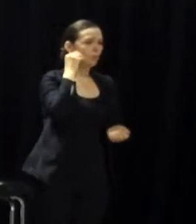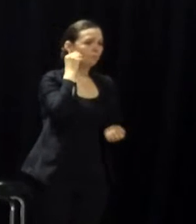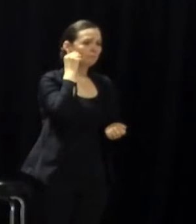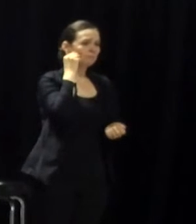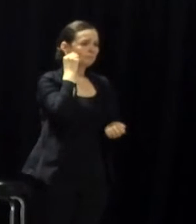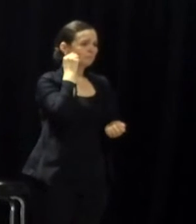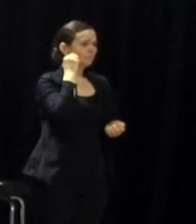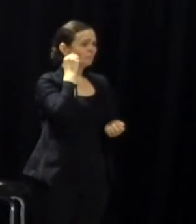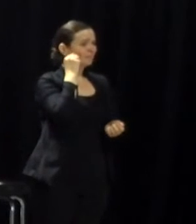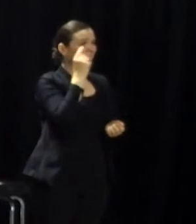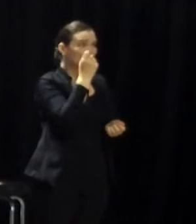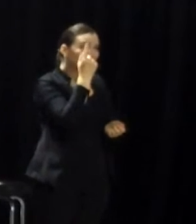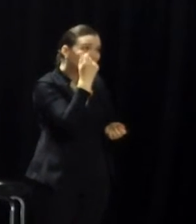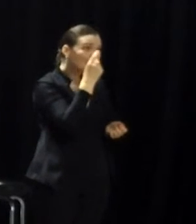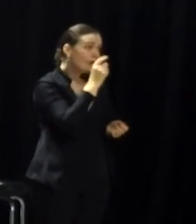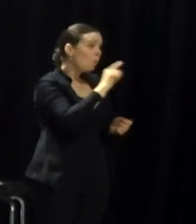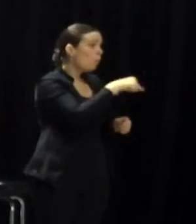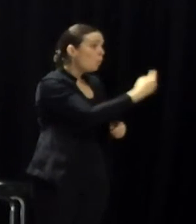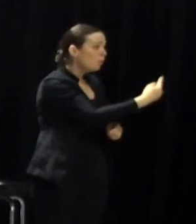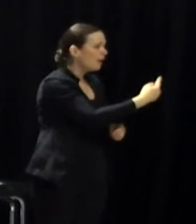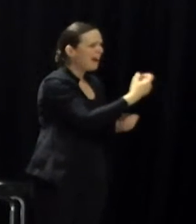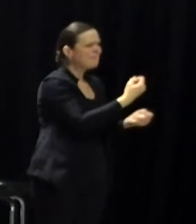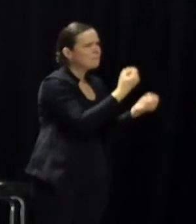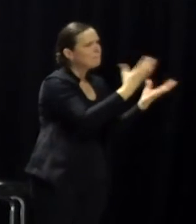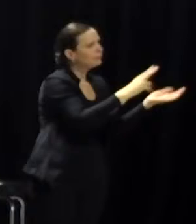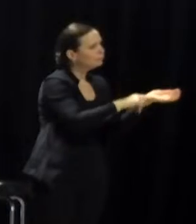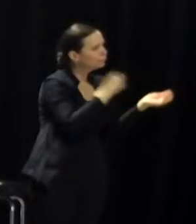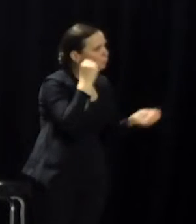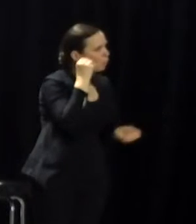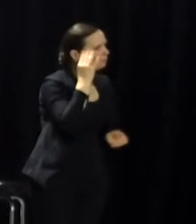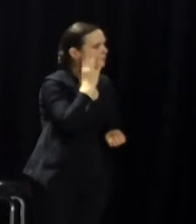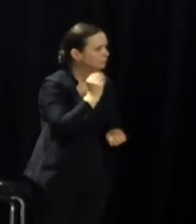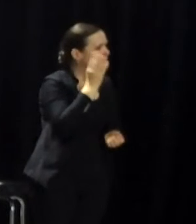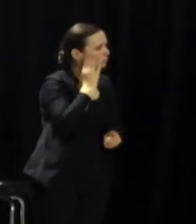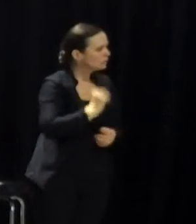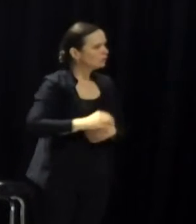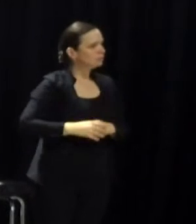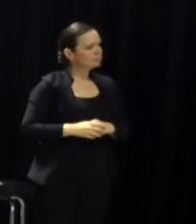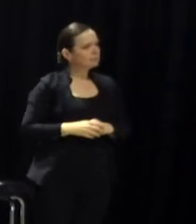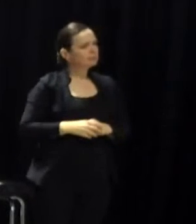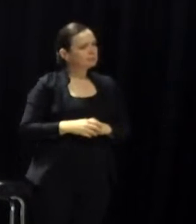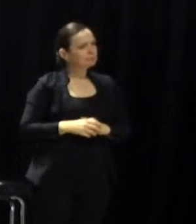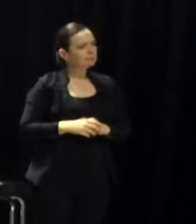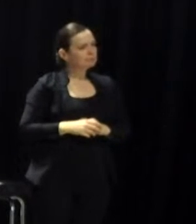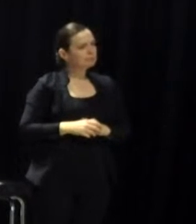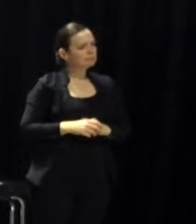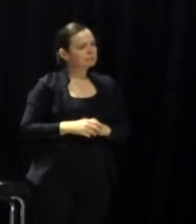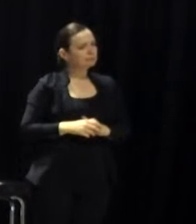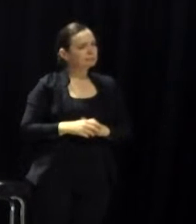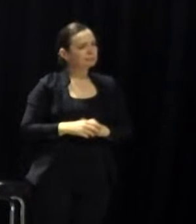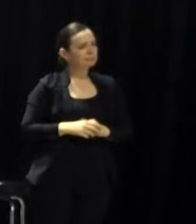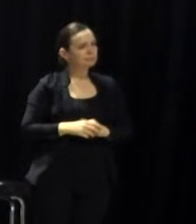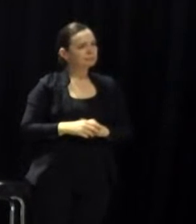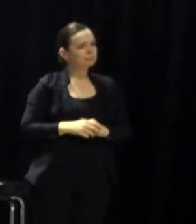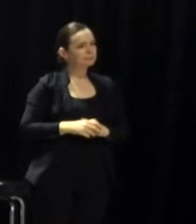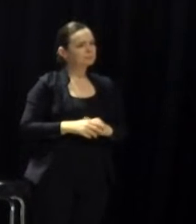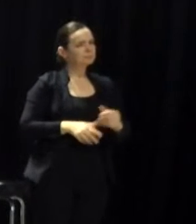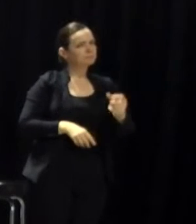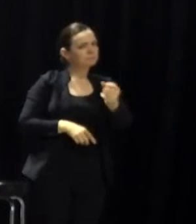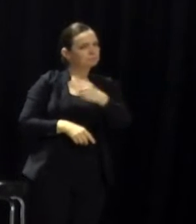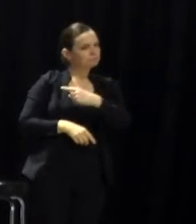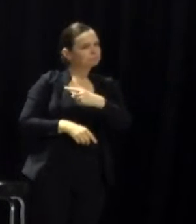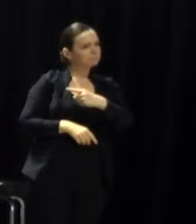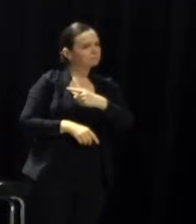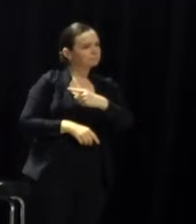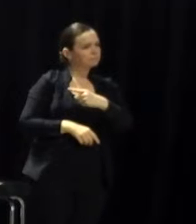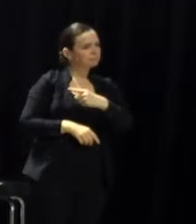In February, the Syracuse Crunch is expected to start their season. I know right now they said they're not going to have any fans. Are you hoping that maybe